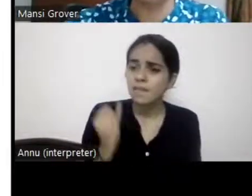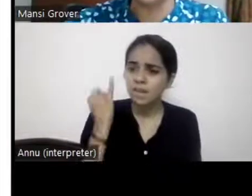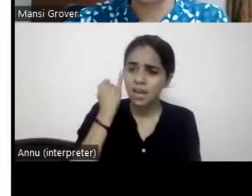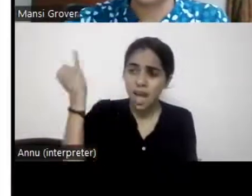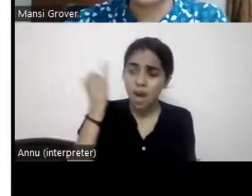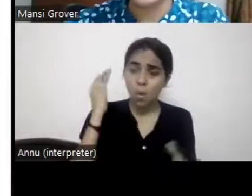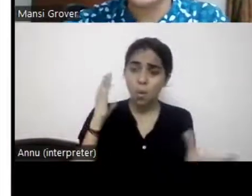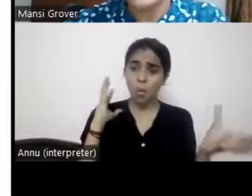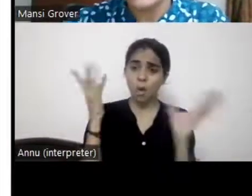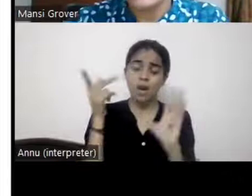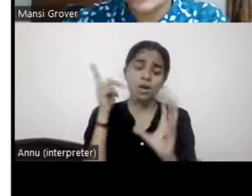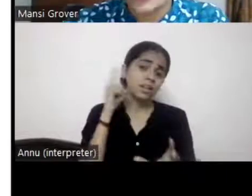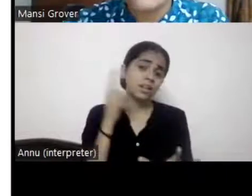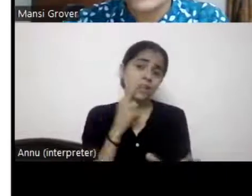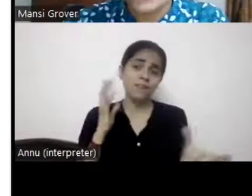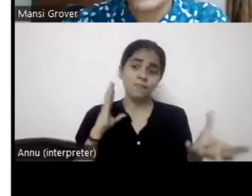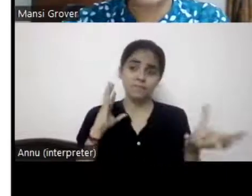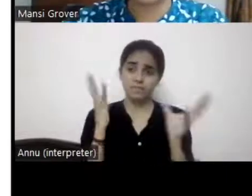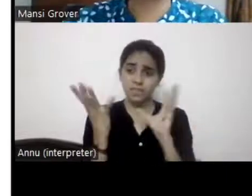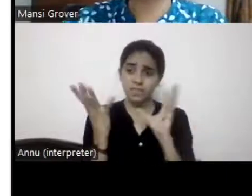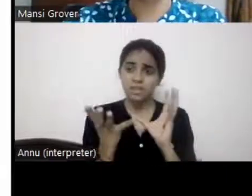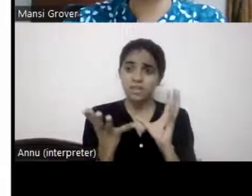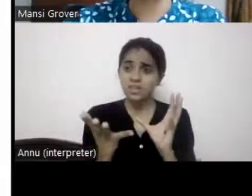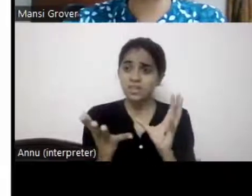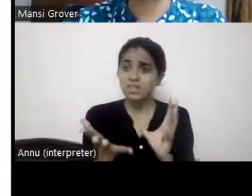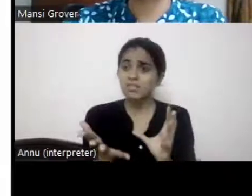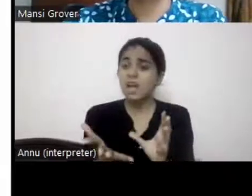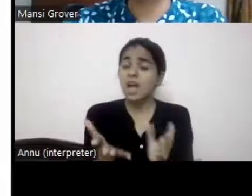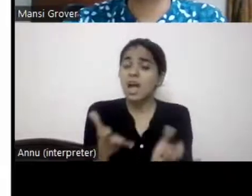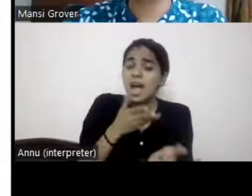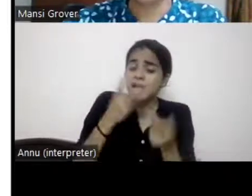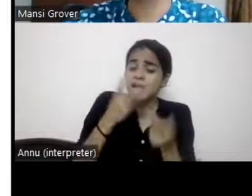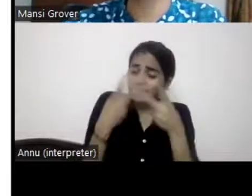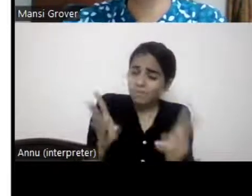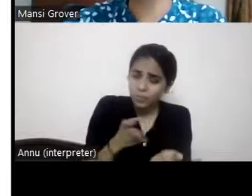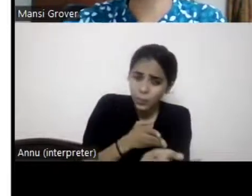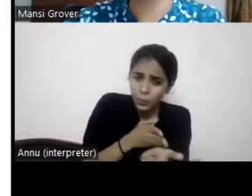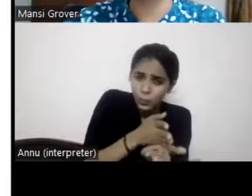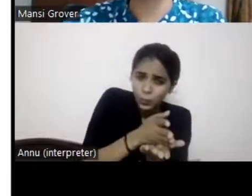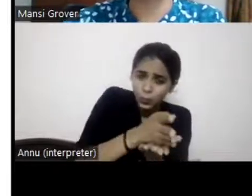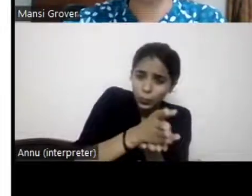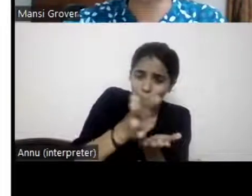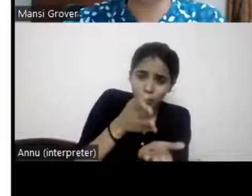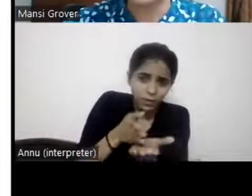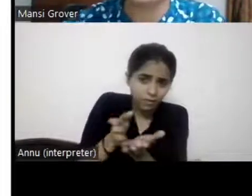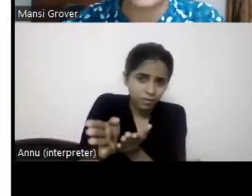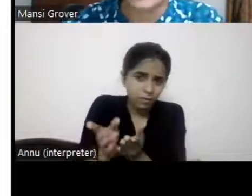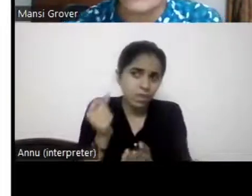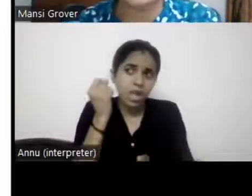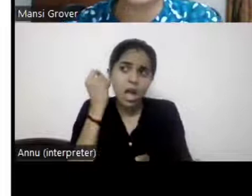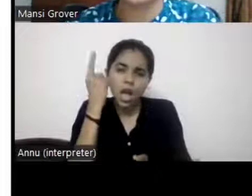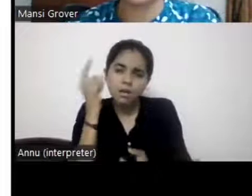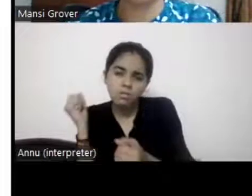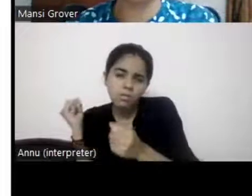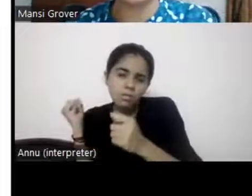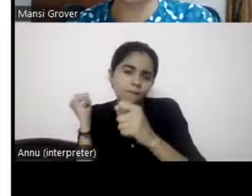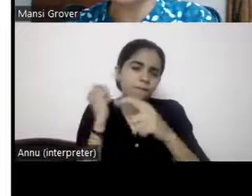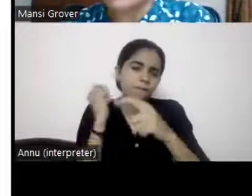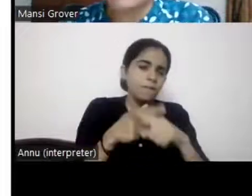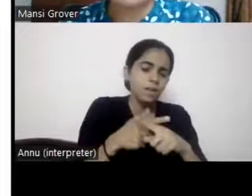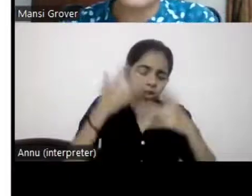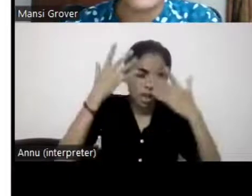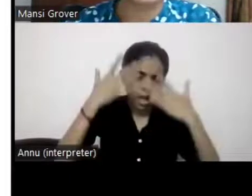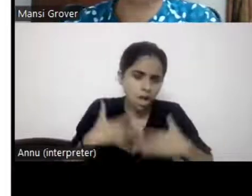world. So she gives you a different way of looking at what is understanding, which able-bodied